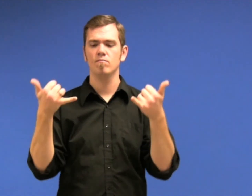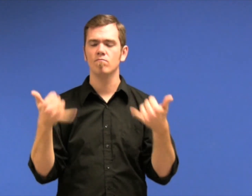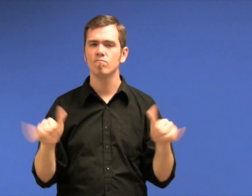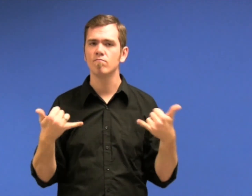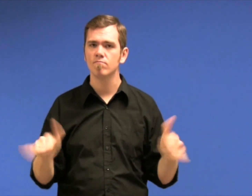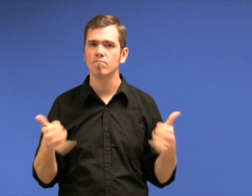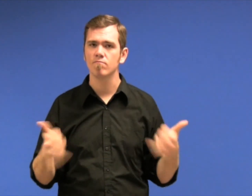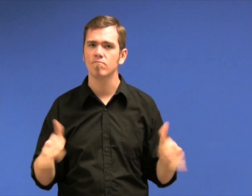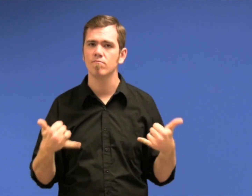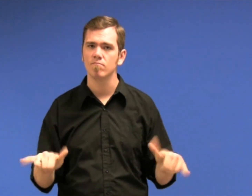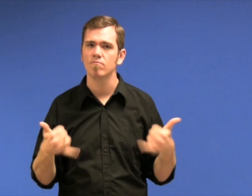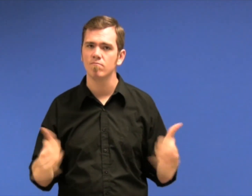Play.